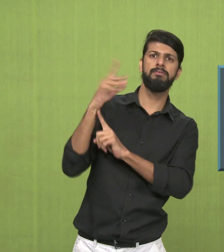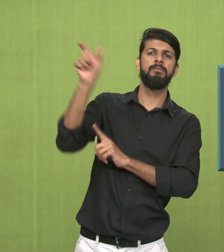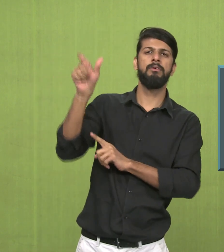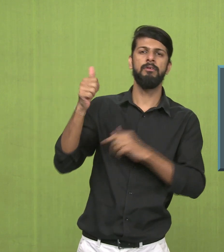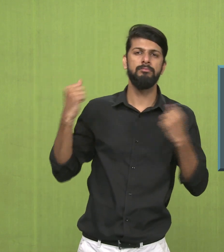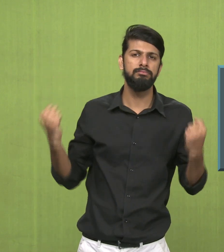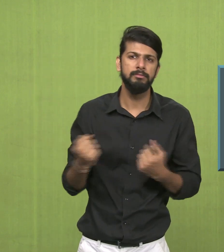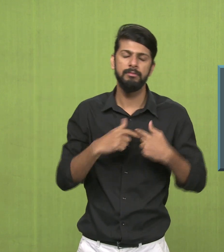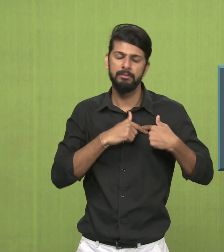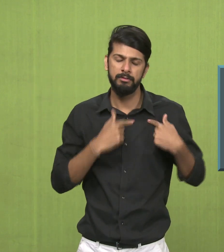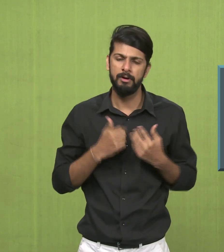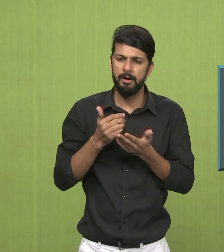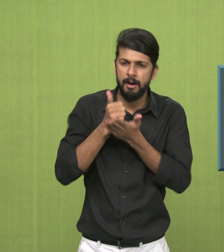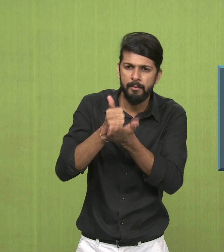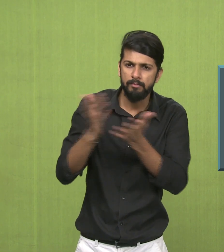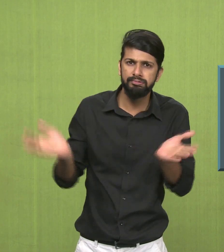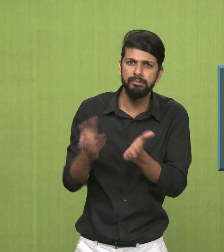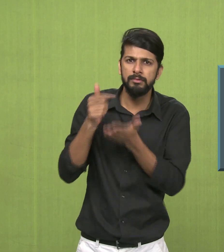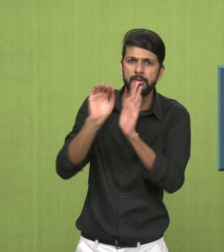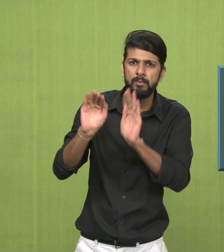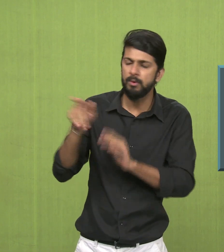devoted a series of paintings to her,